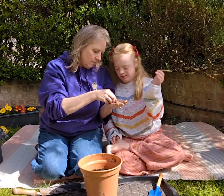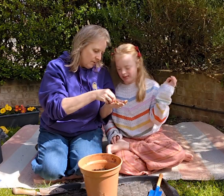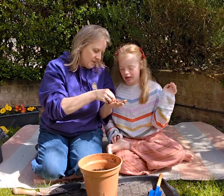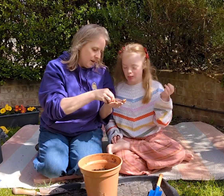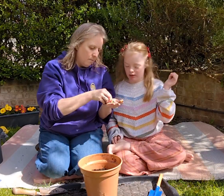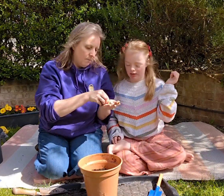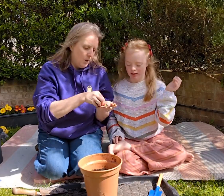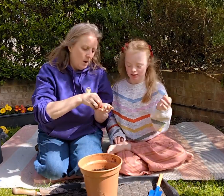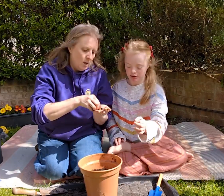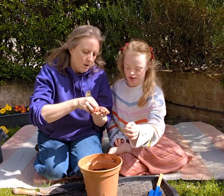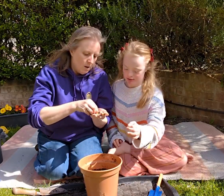That's it.